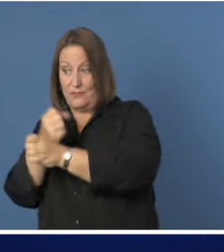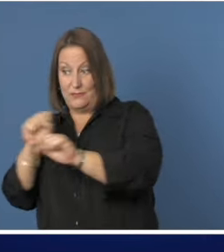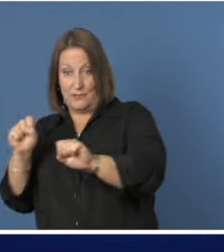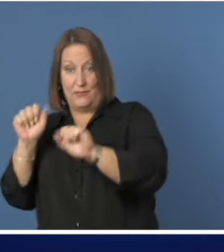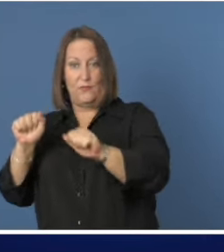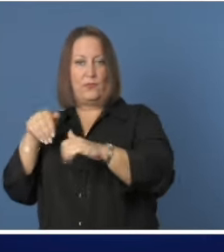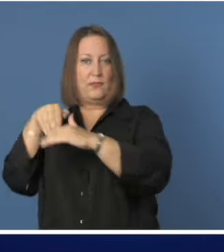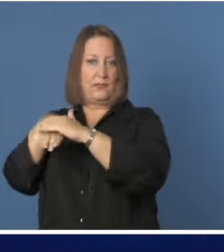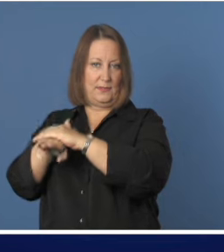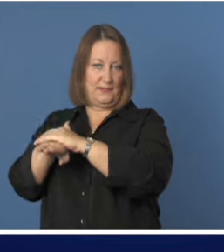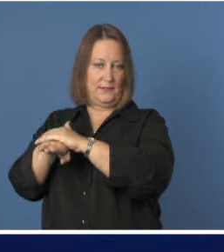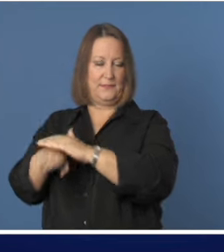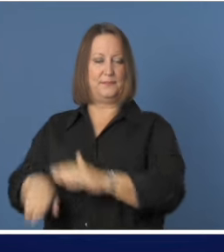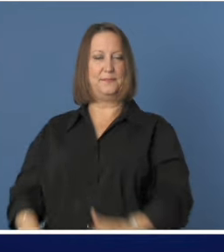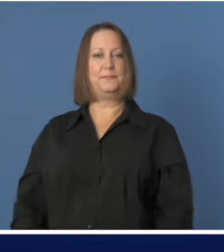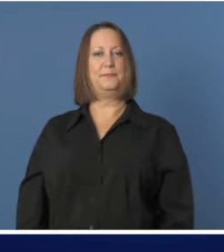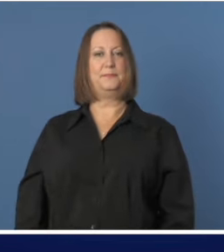approval.